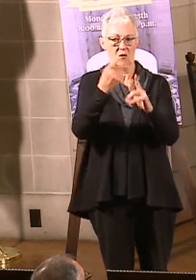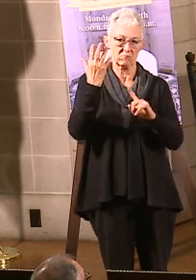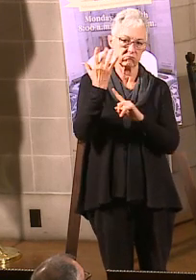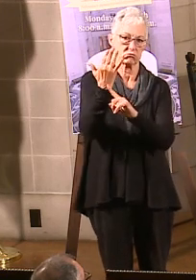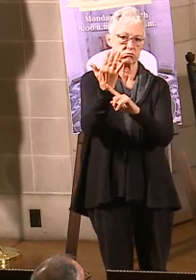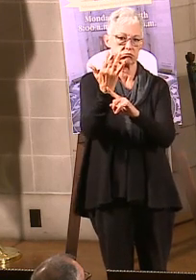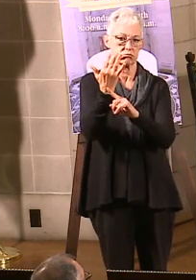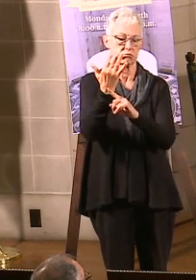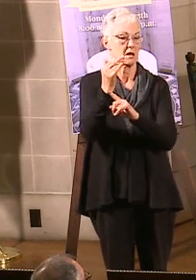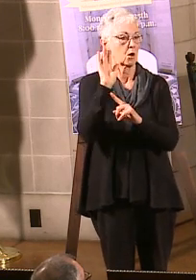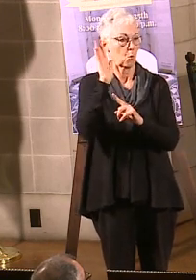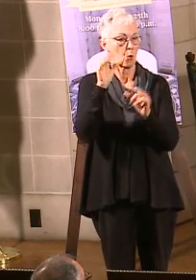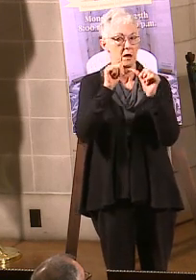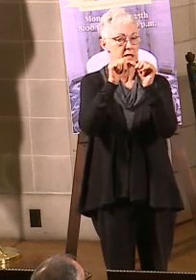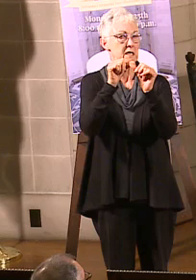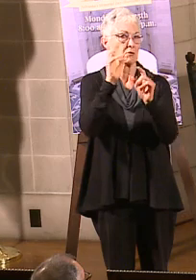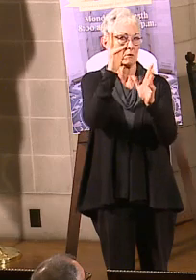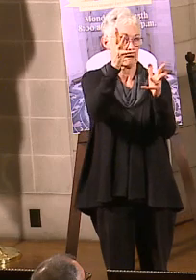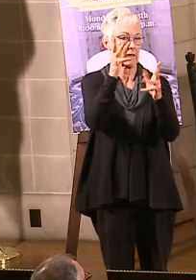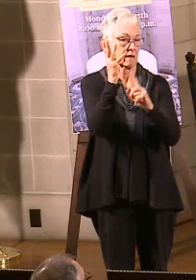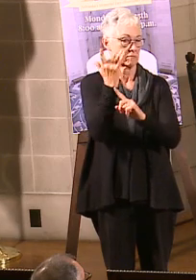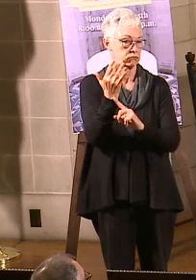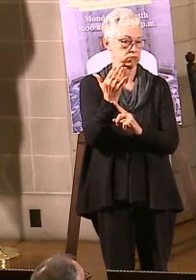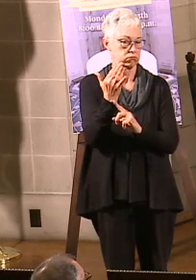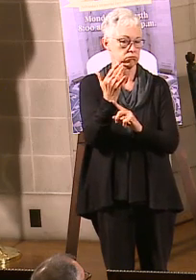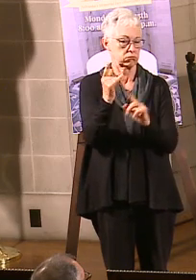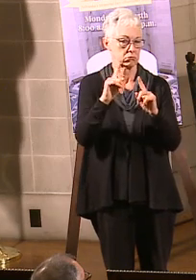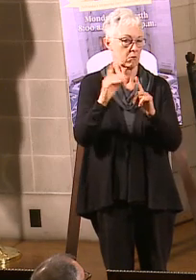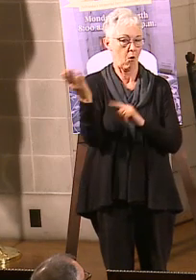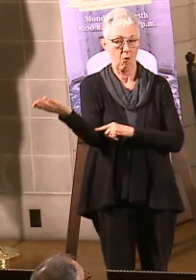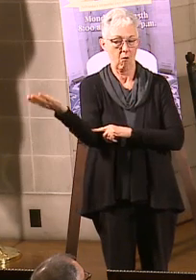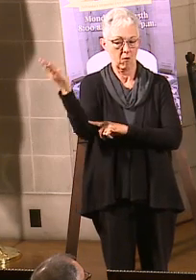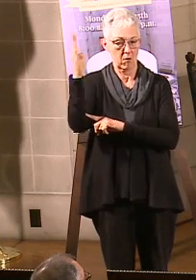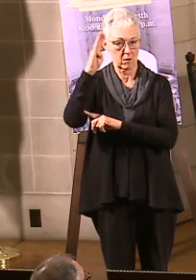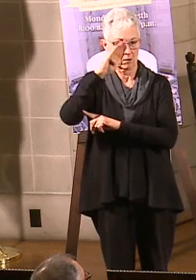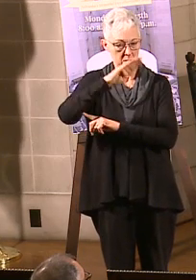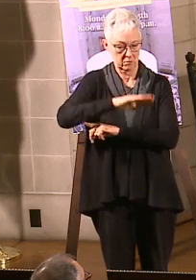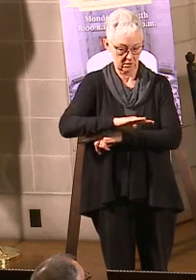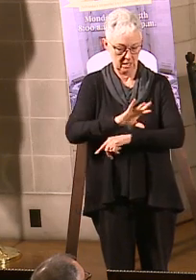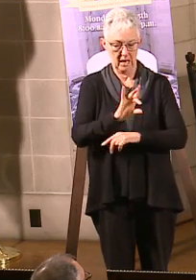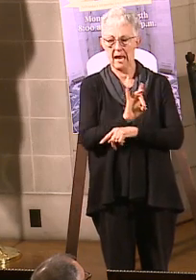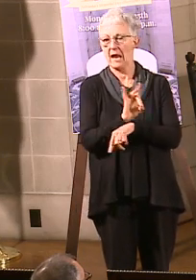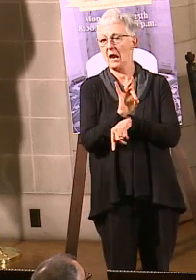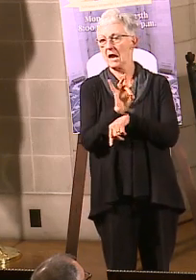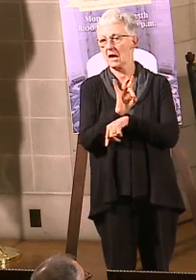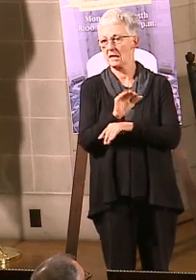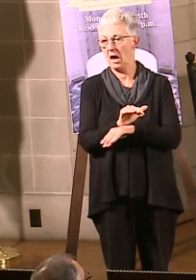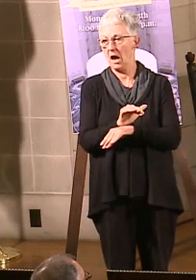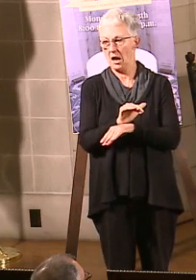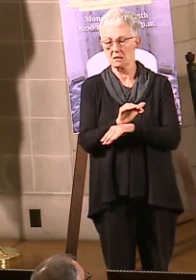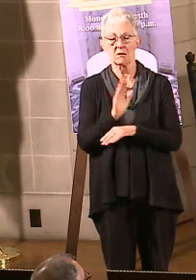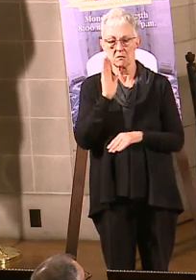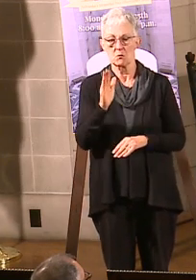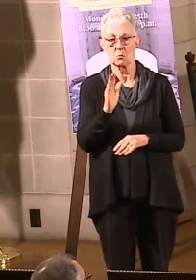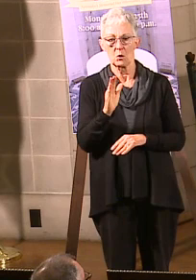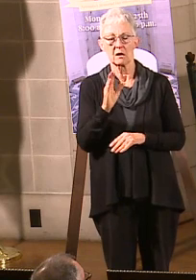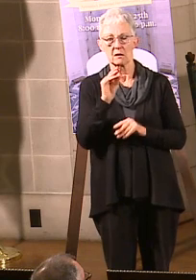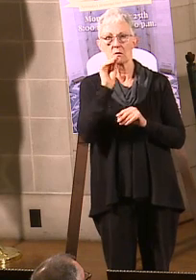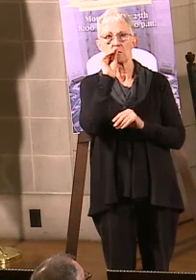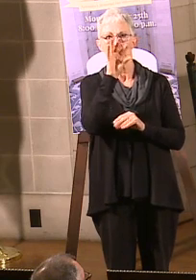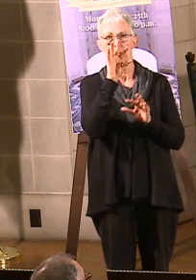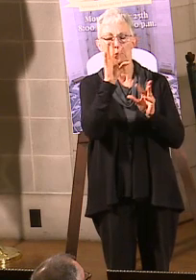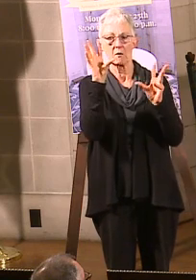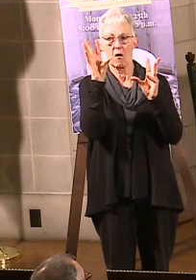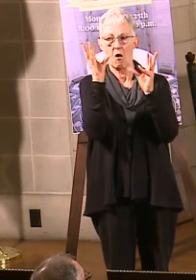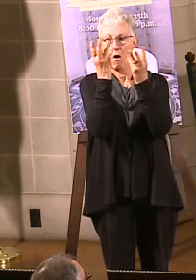8 o'clock that night, and then it will be extinguished again by the Alexanders. The guard